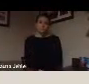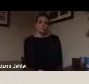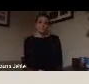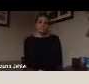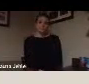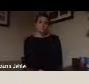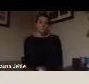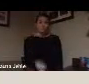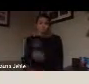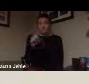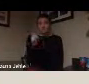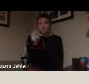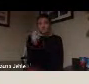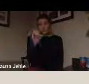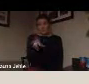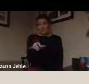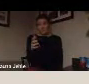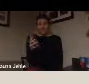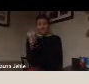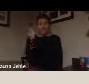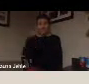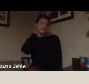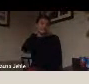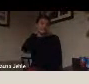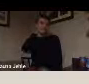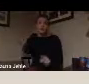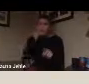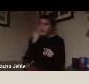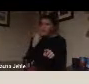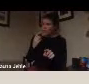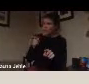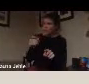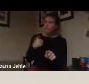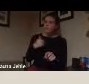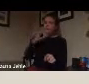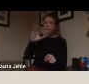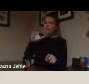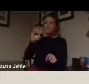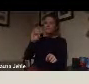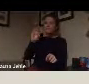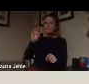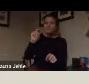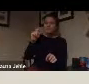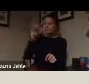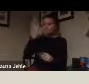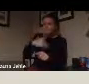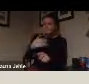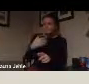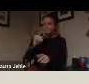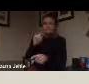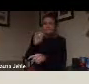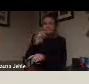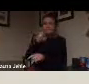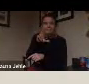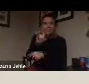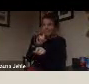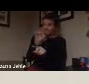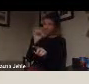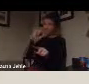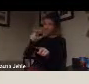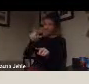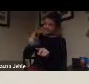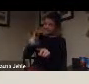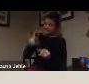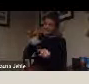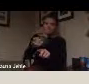And that's, I mean, what? I'm just gonna, oh, you've got consultants on there. I'm sorry. I meant consultants, but boy, that's a need that's